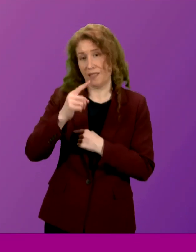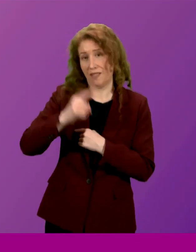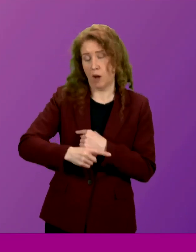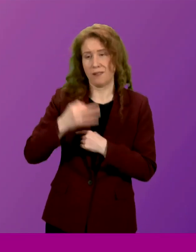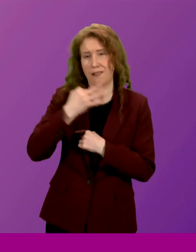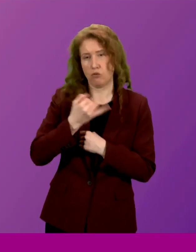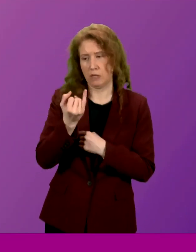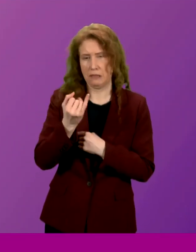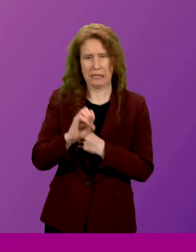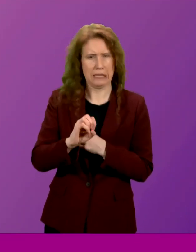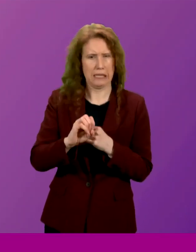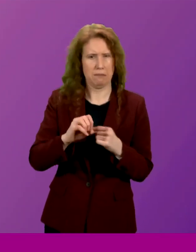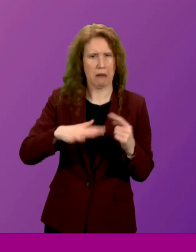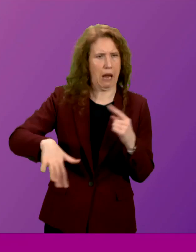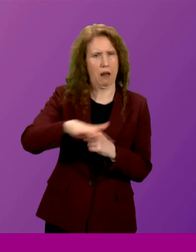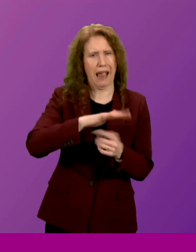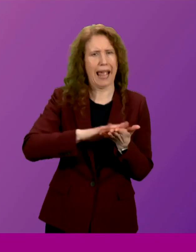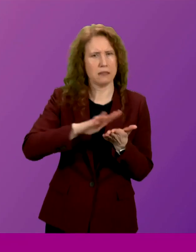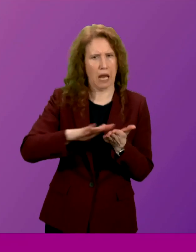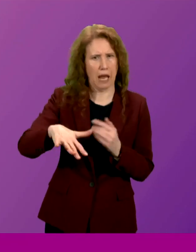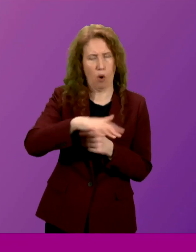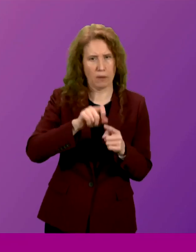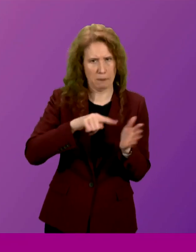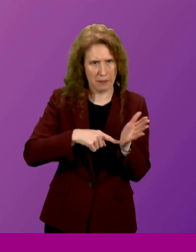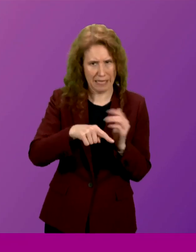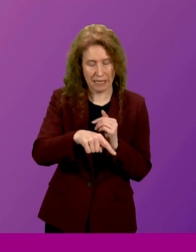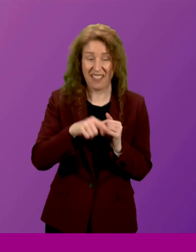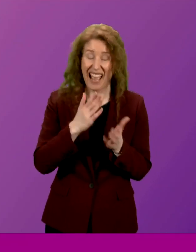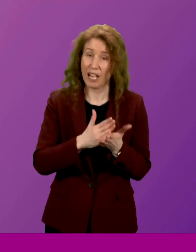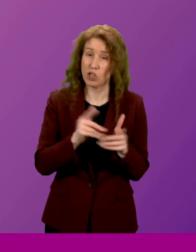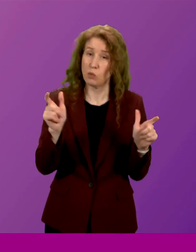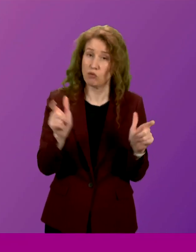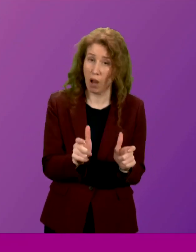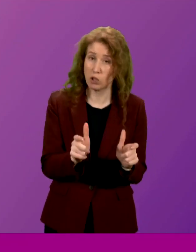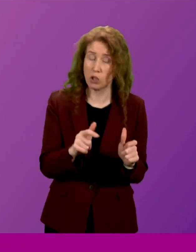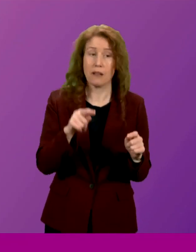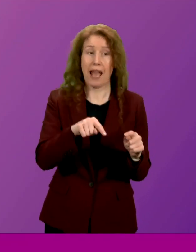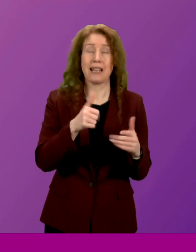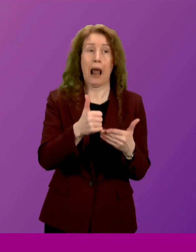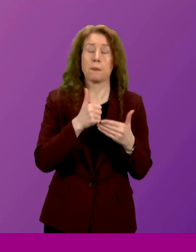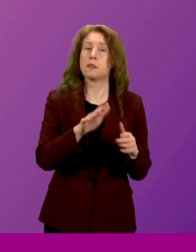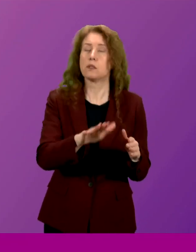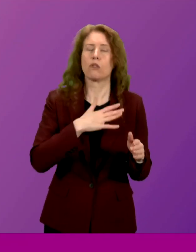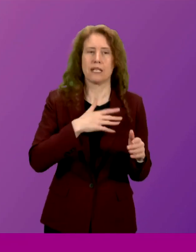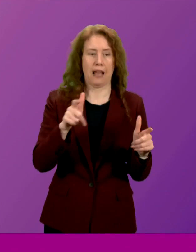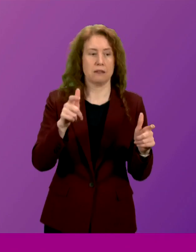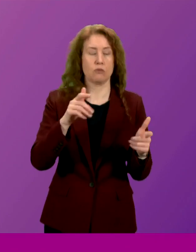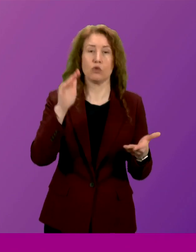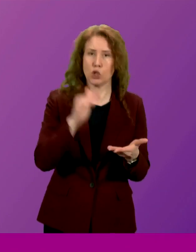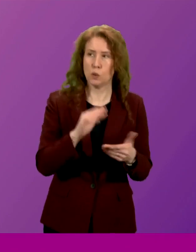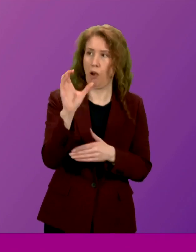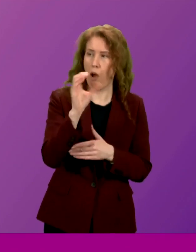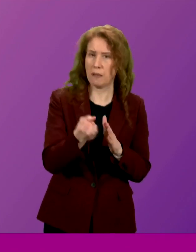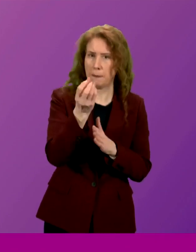14,860 hectares of peatland accounted for a reduction in carbon emissions of